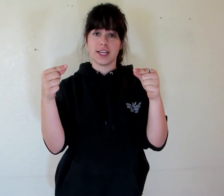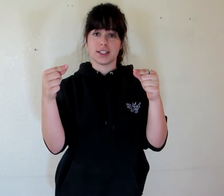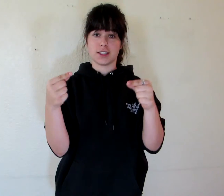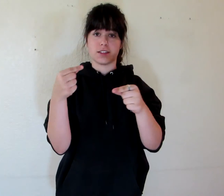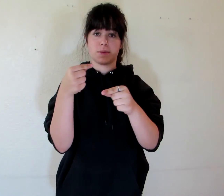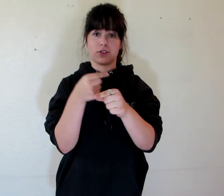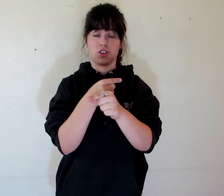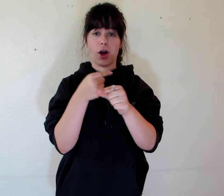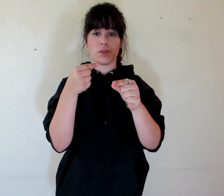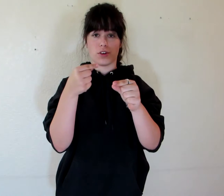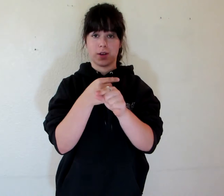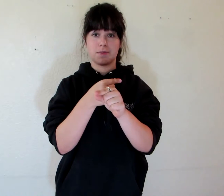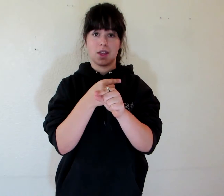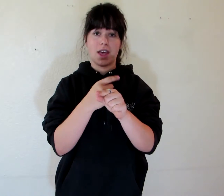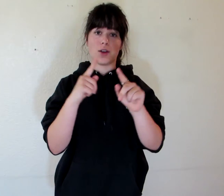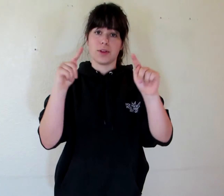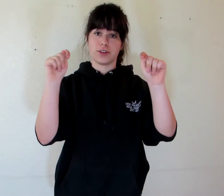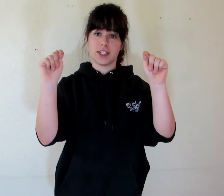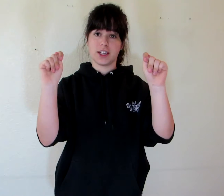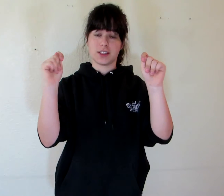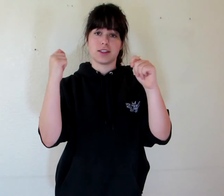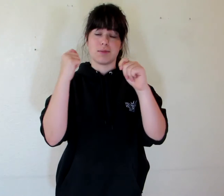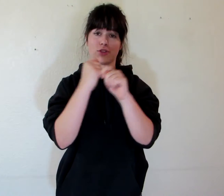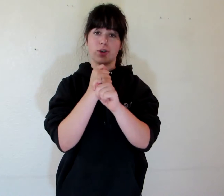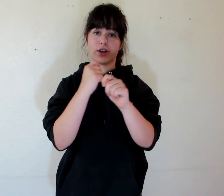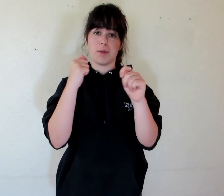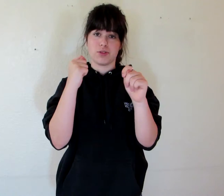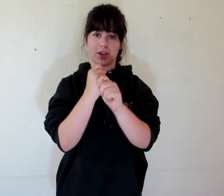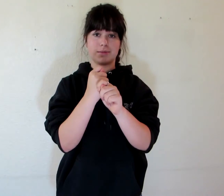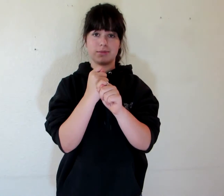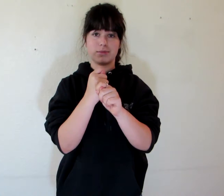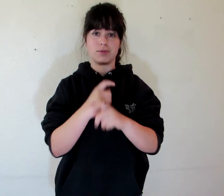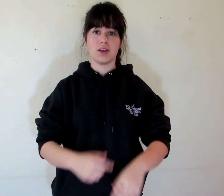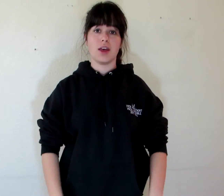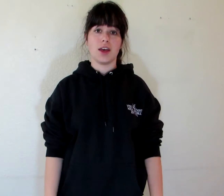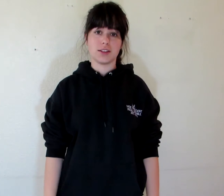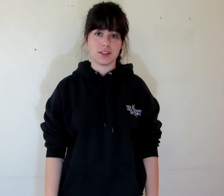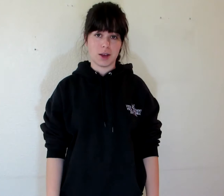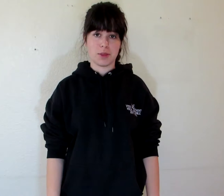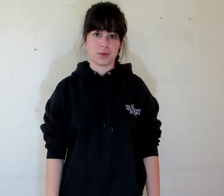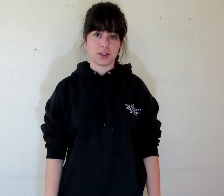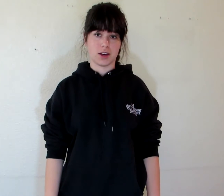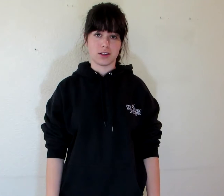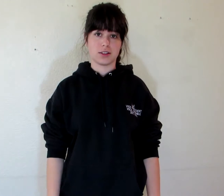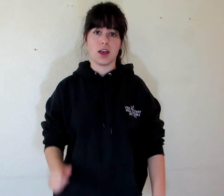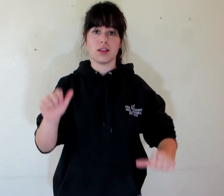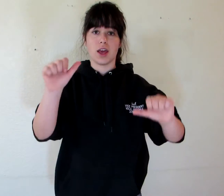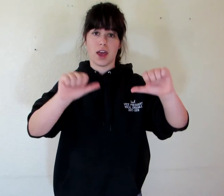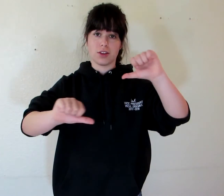G's, this means geometry. And when they're T's, they mean trigonometry. It's the same thing with science. The A's just